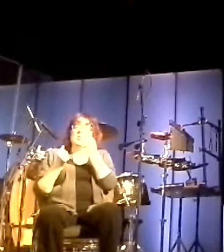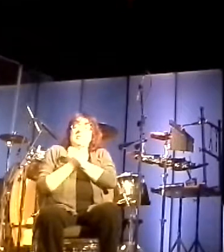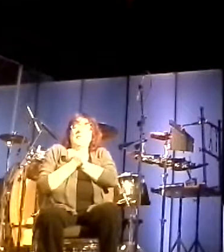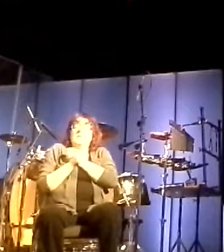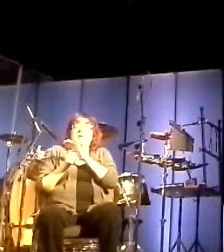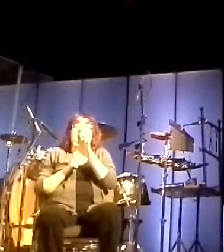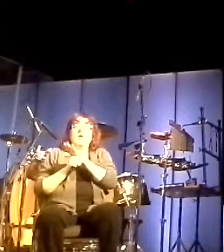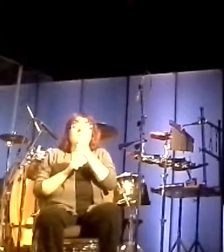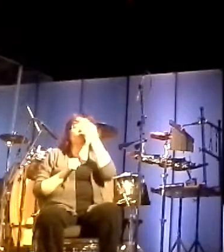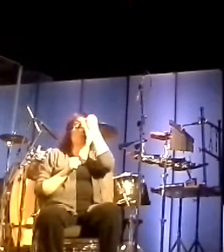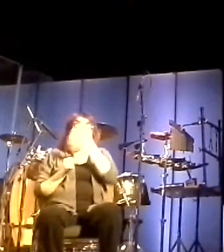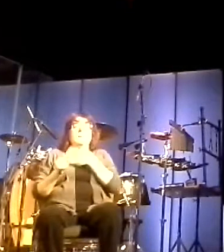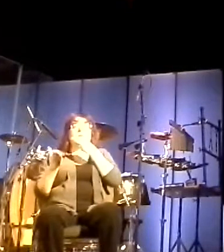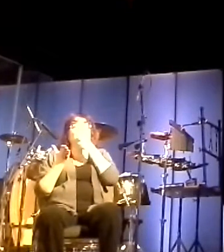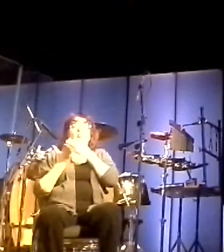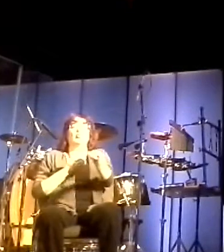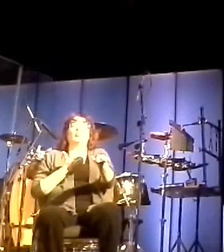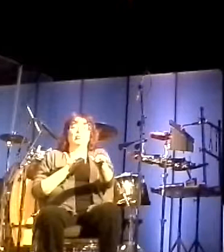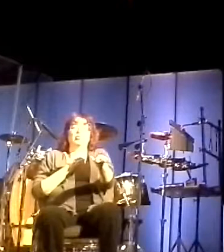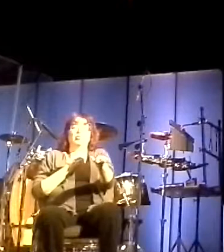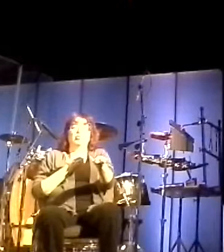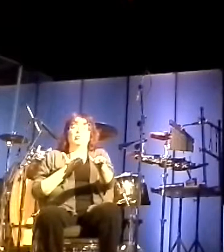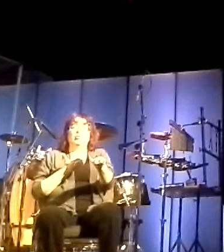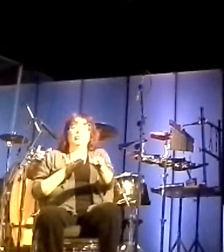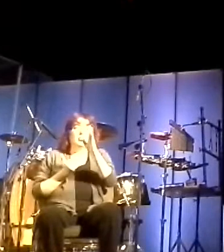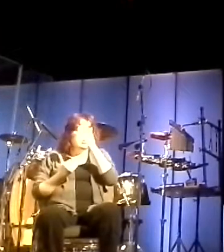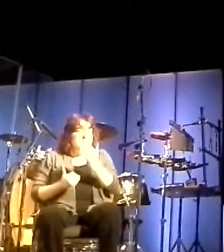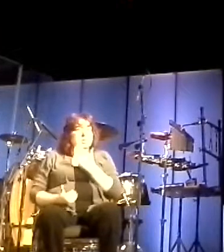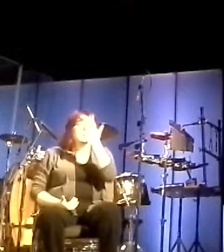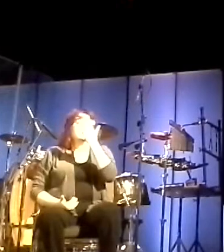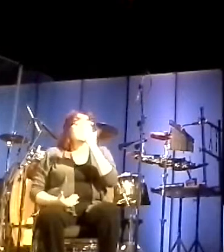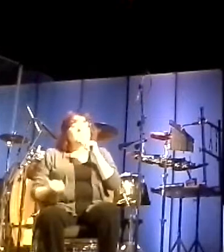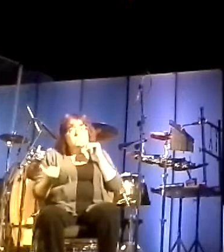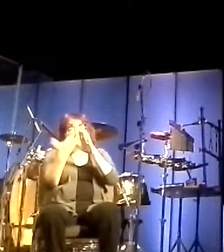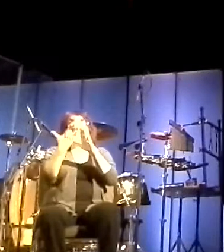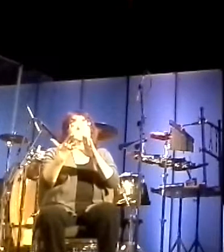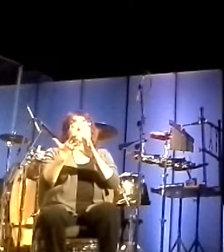me enough to tell me the truth. I need someone who would be willing to look